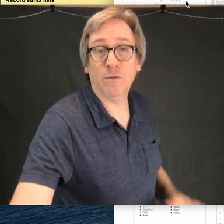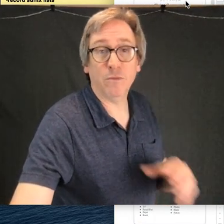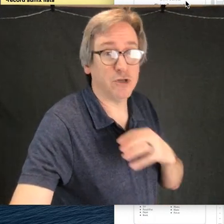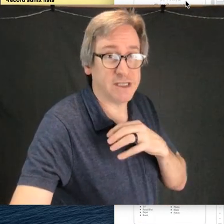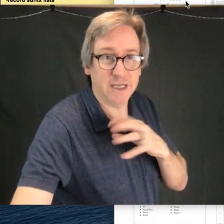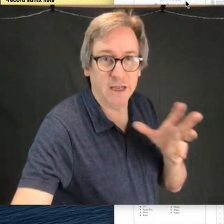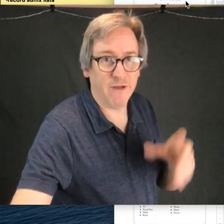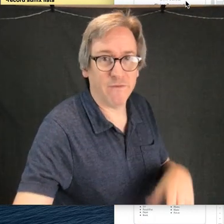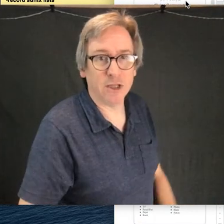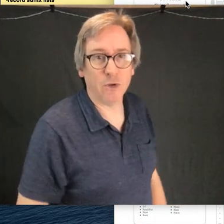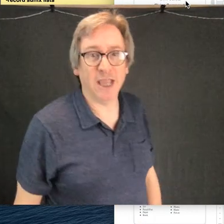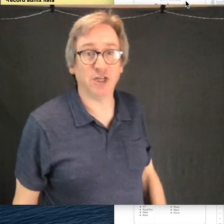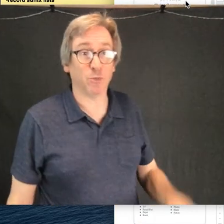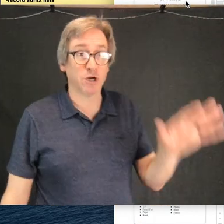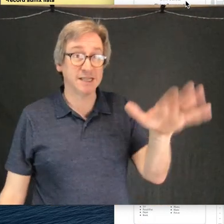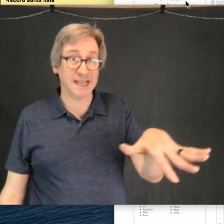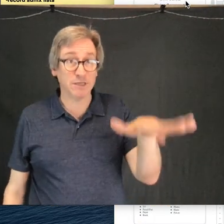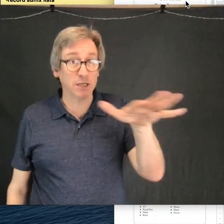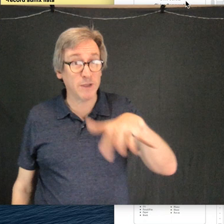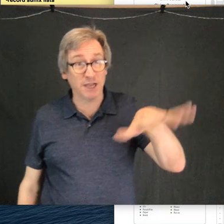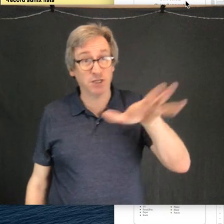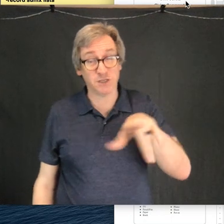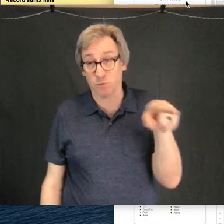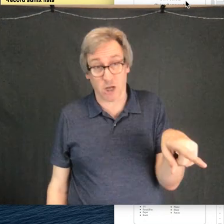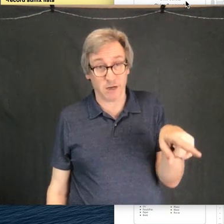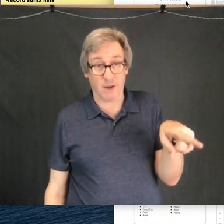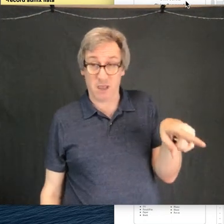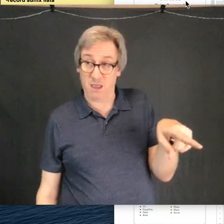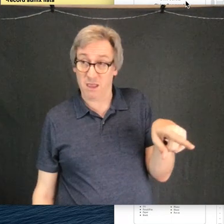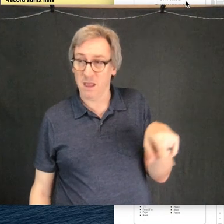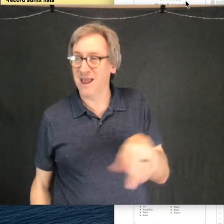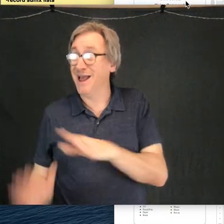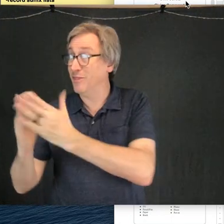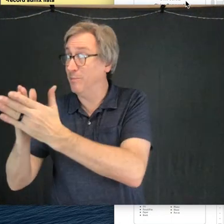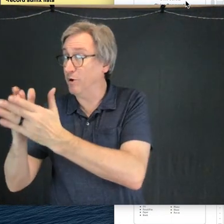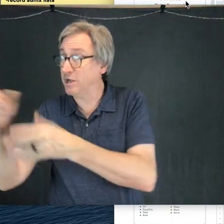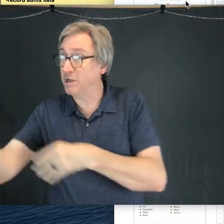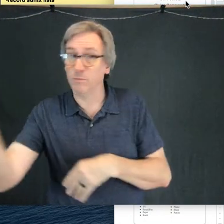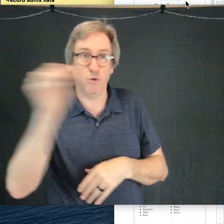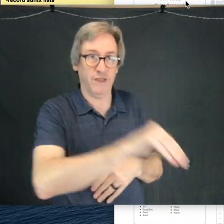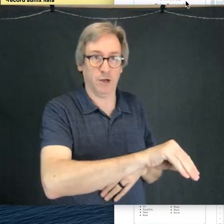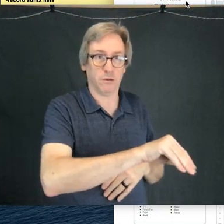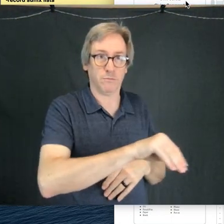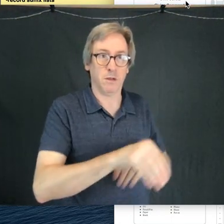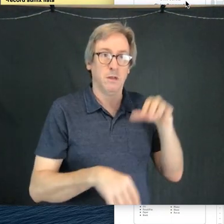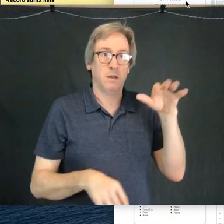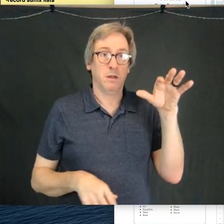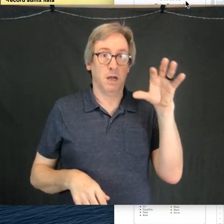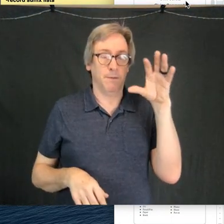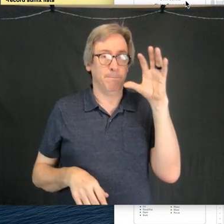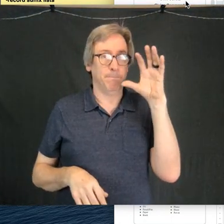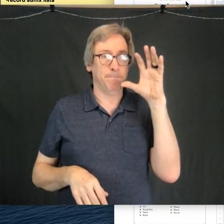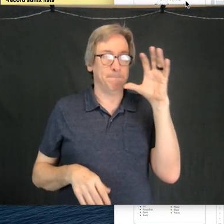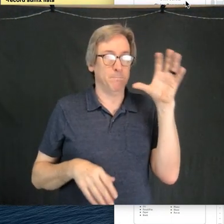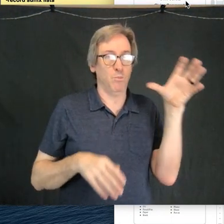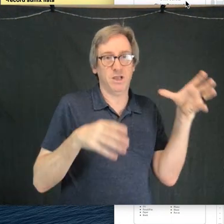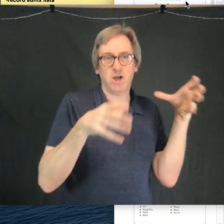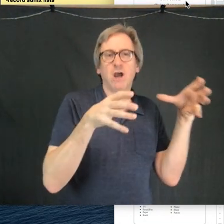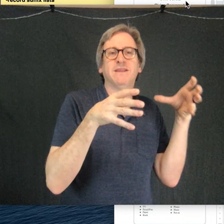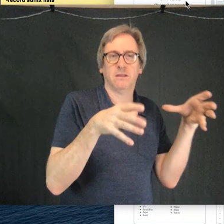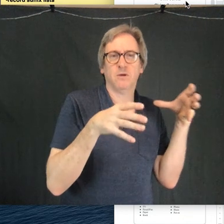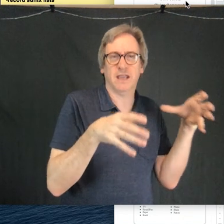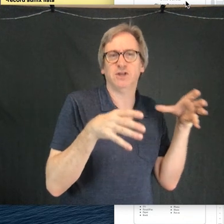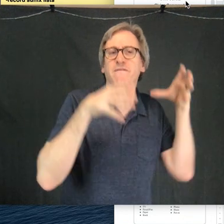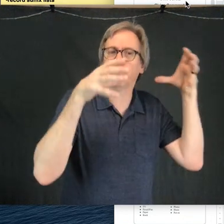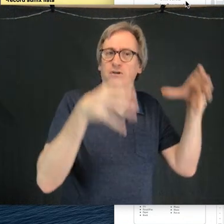And again, just involving a location. We're going to say what the location is we're talking about here. The book, move here. We